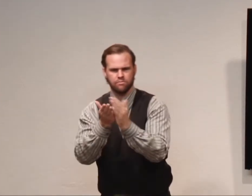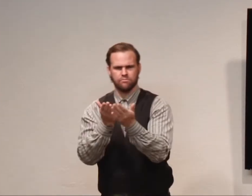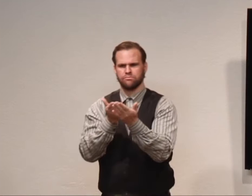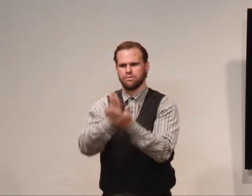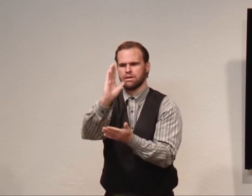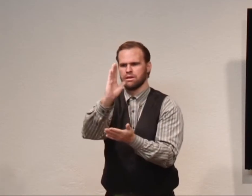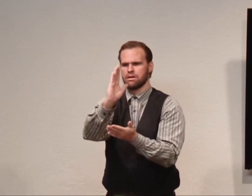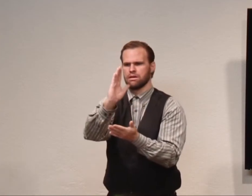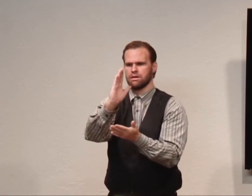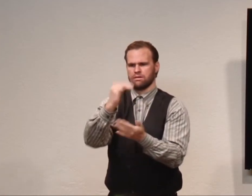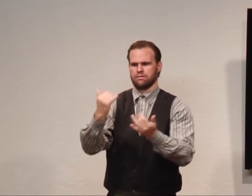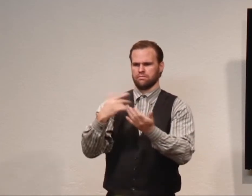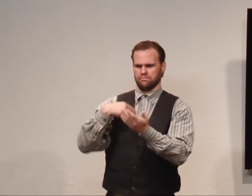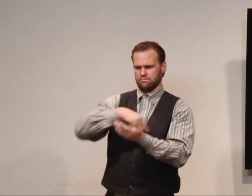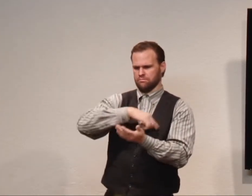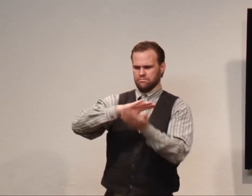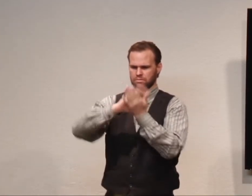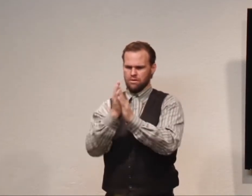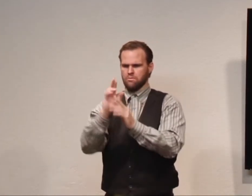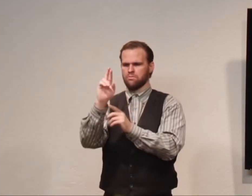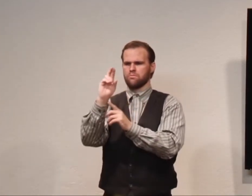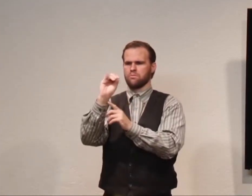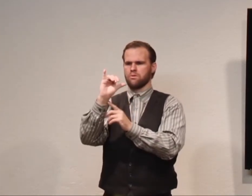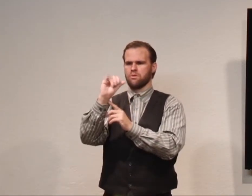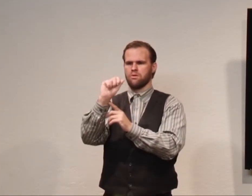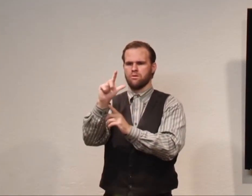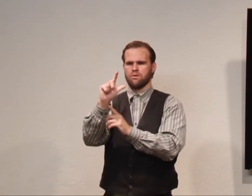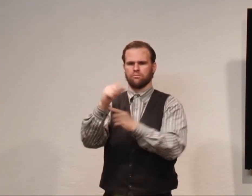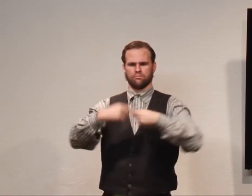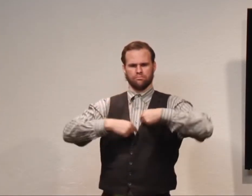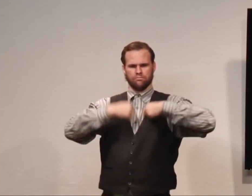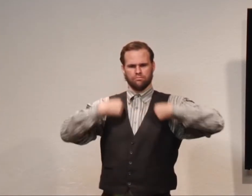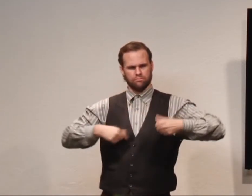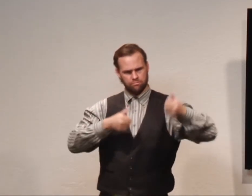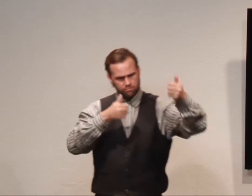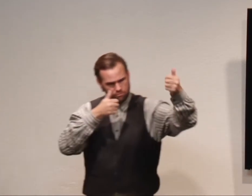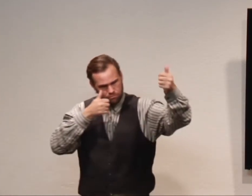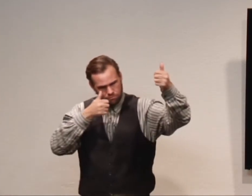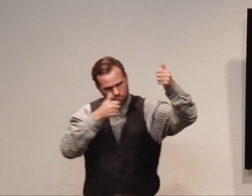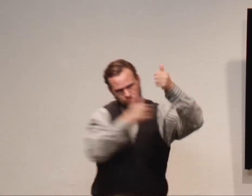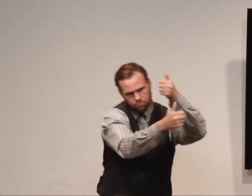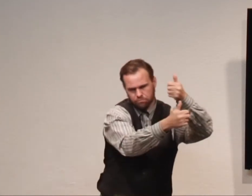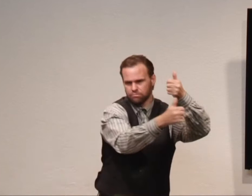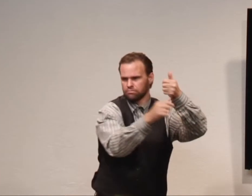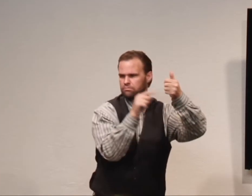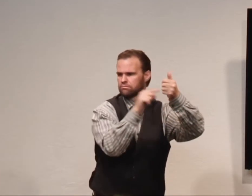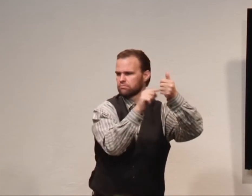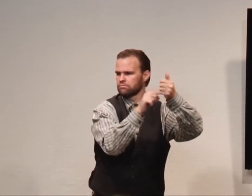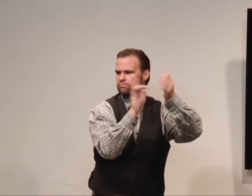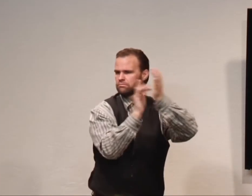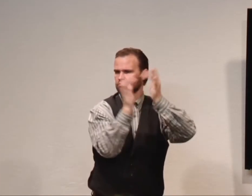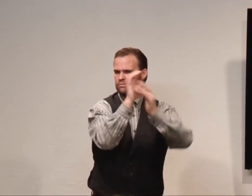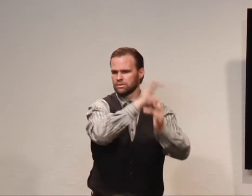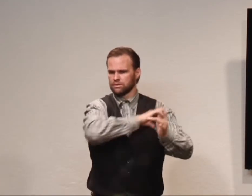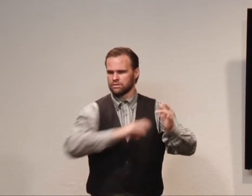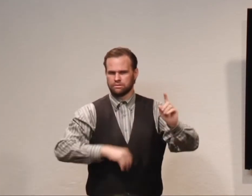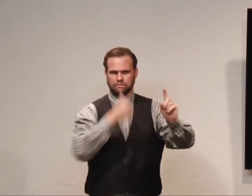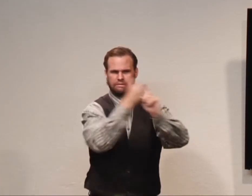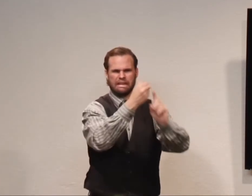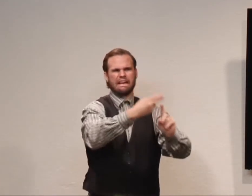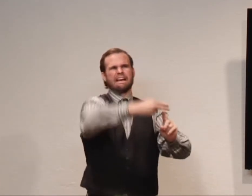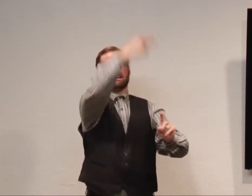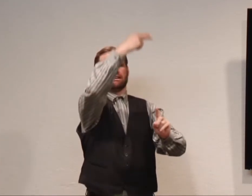Yeah. We need